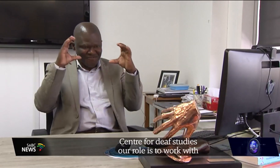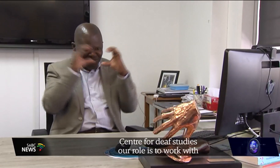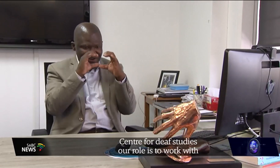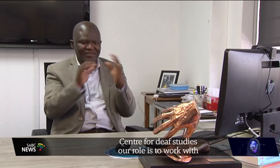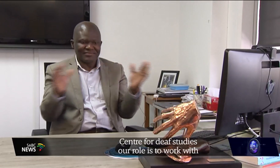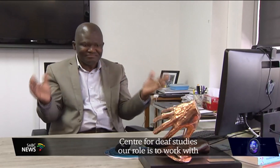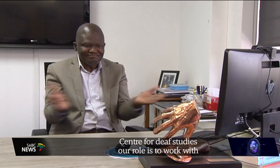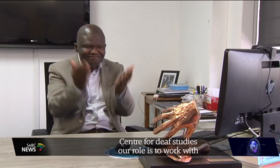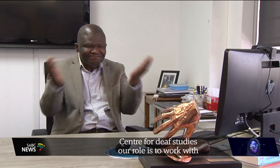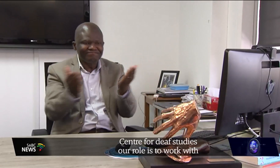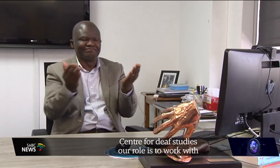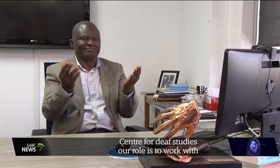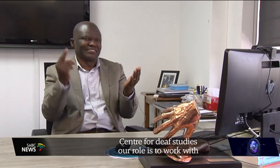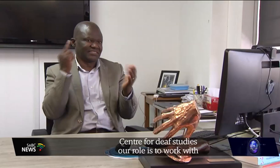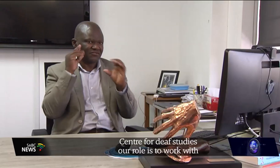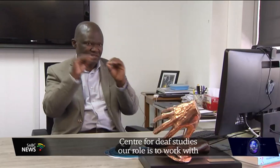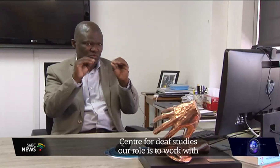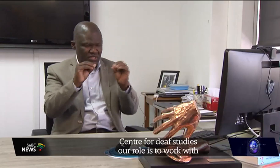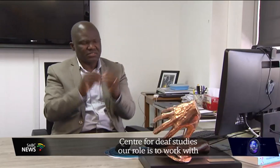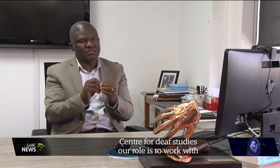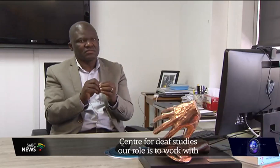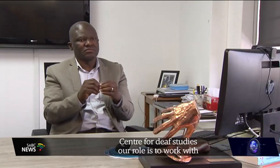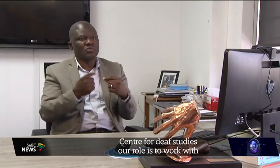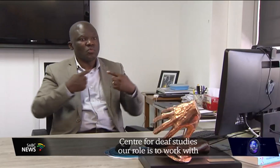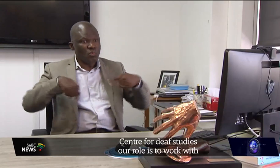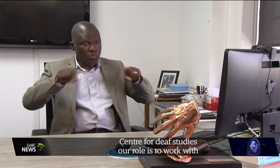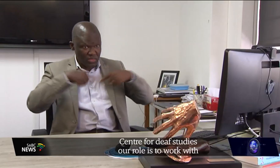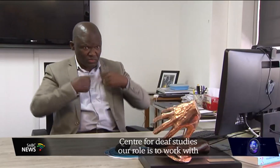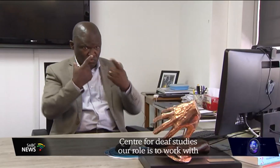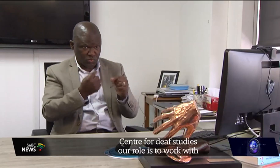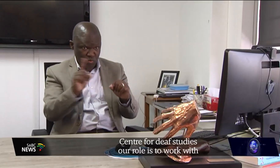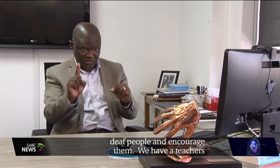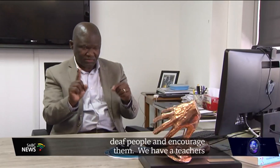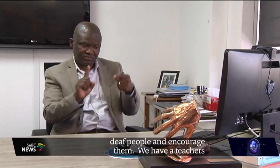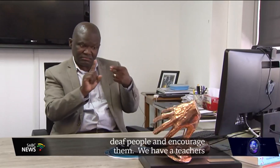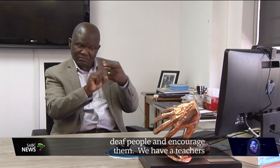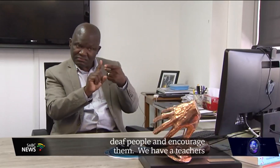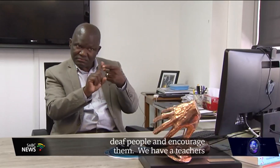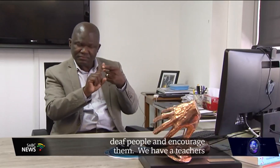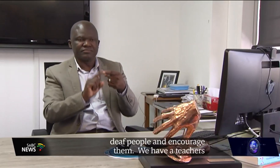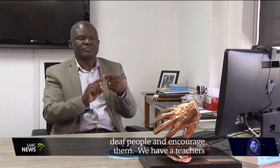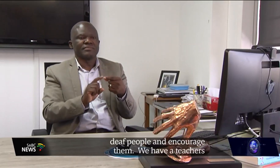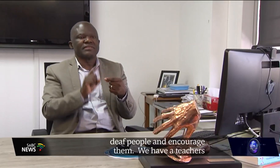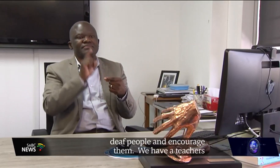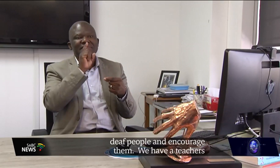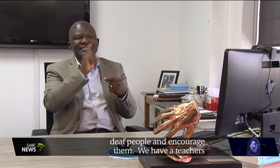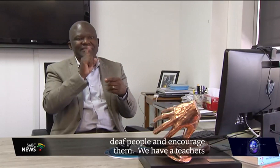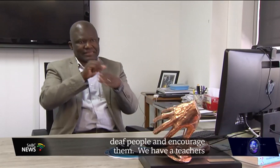for Deaf Studies re moshomo wa rena ko shuma le batho ba ba deaf, re ba